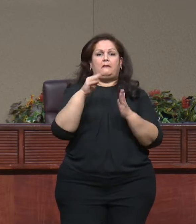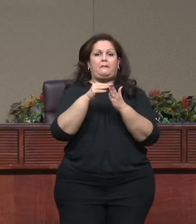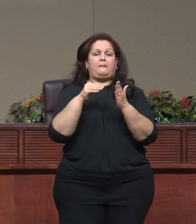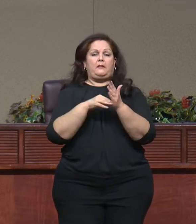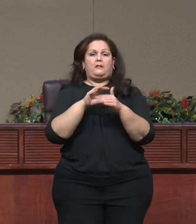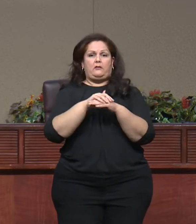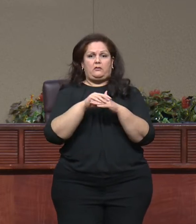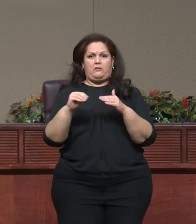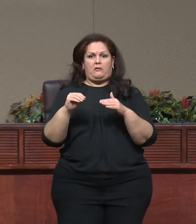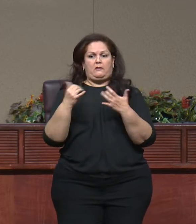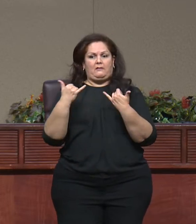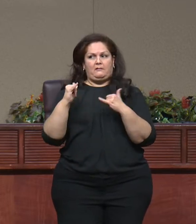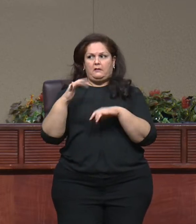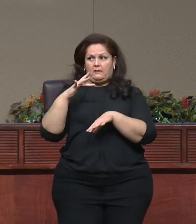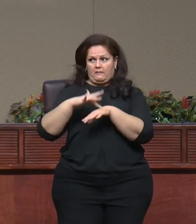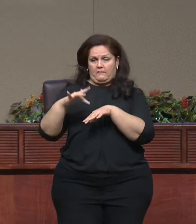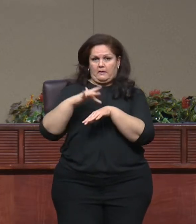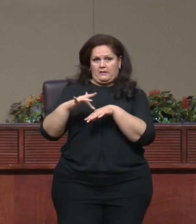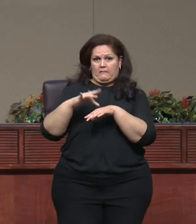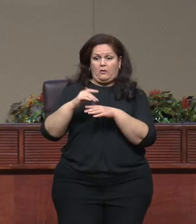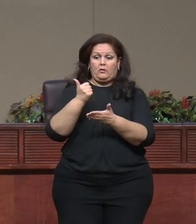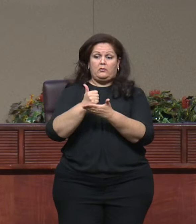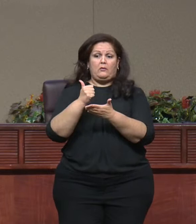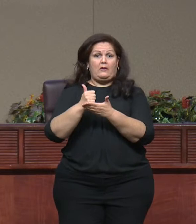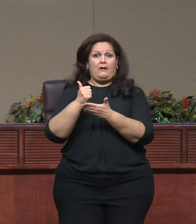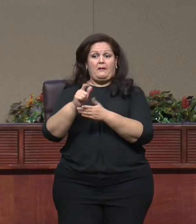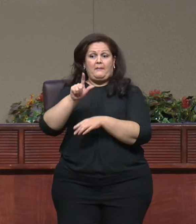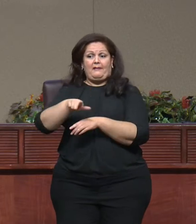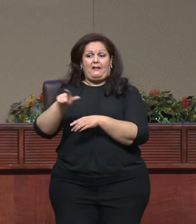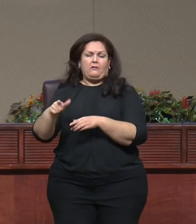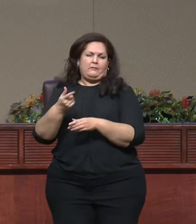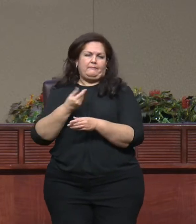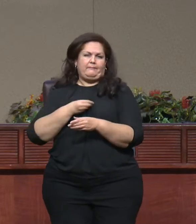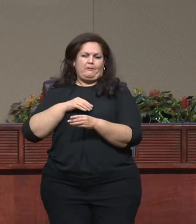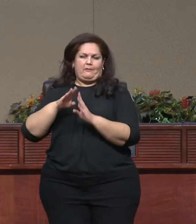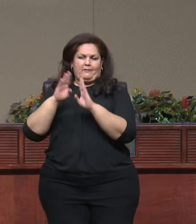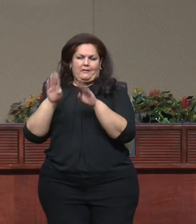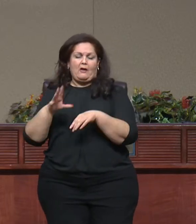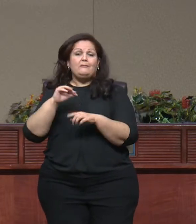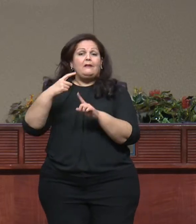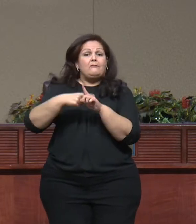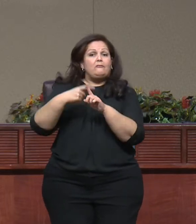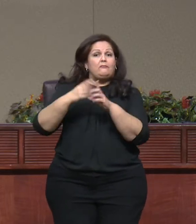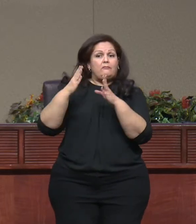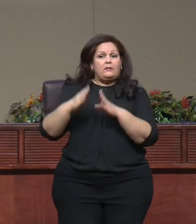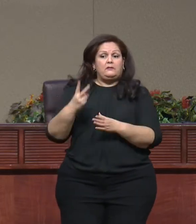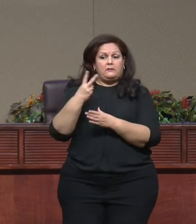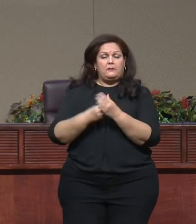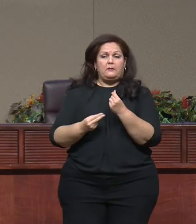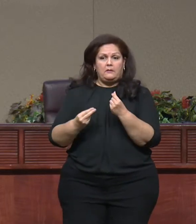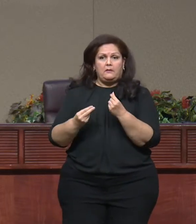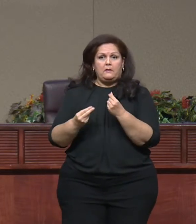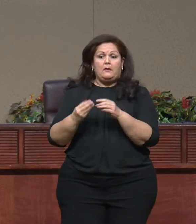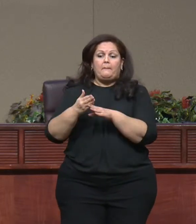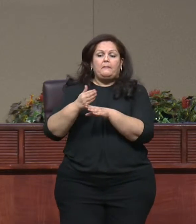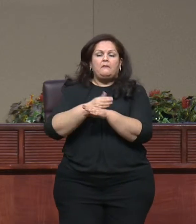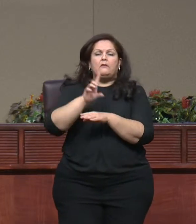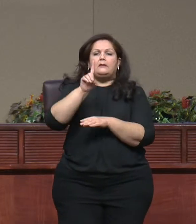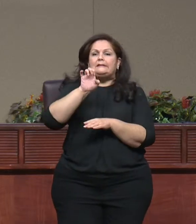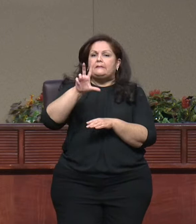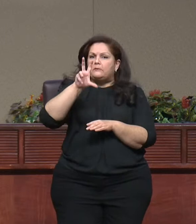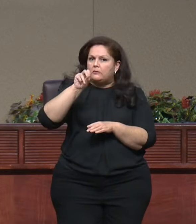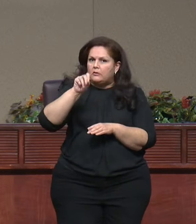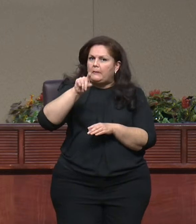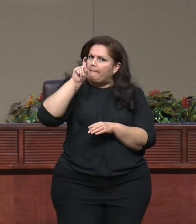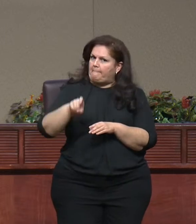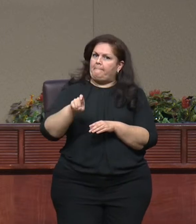monies available to help landlords and tenants before the December 30th deadline that we have to expend the